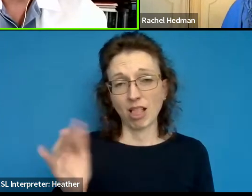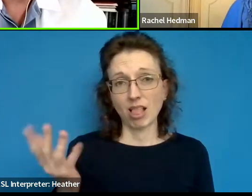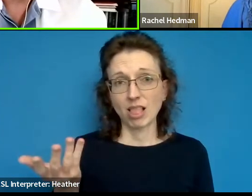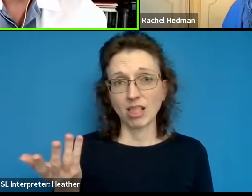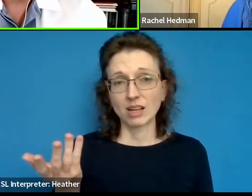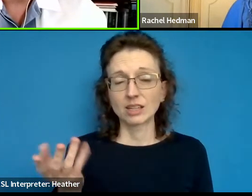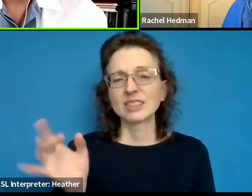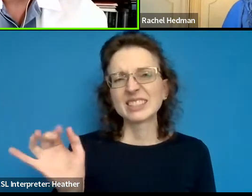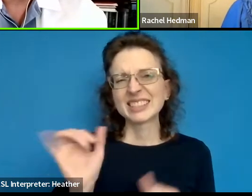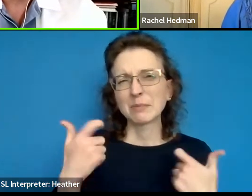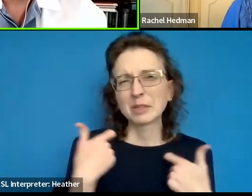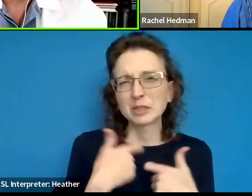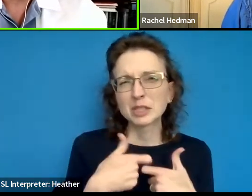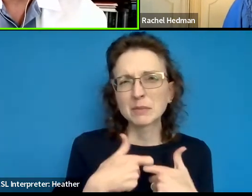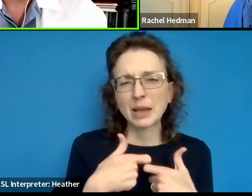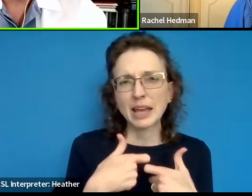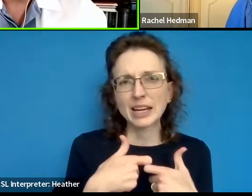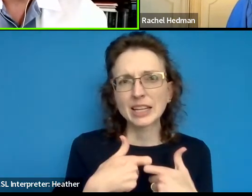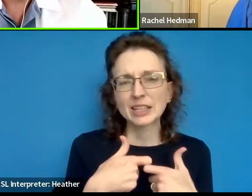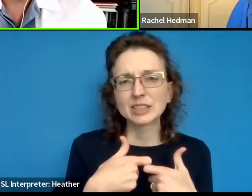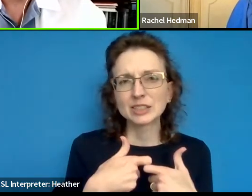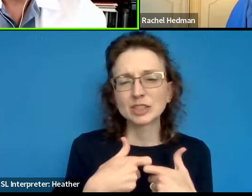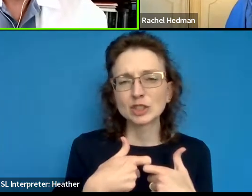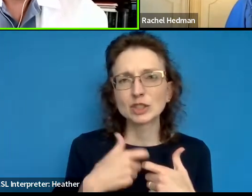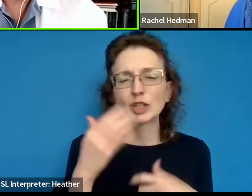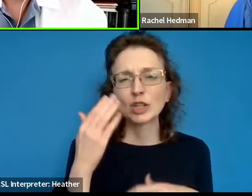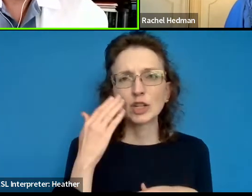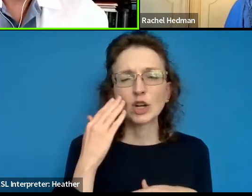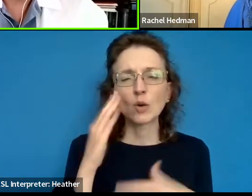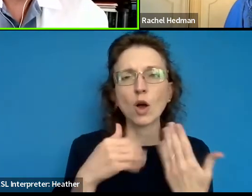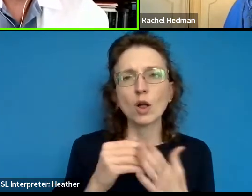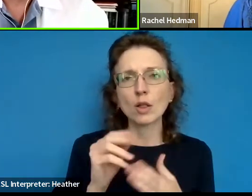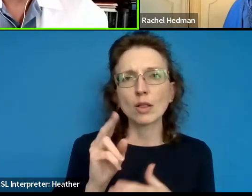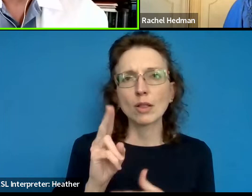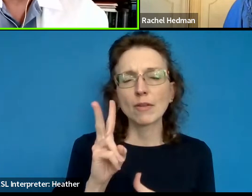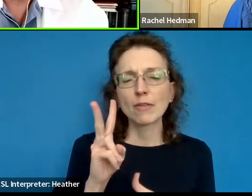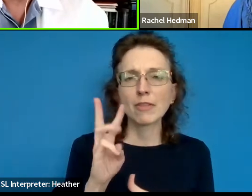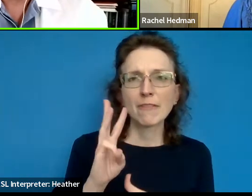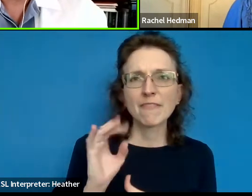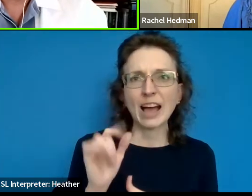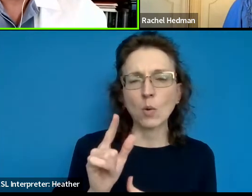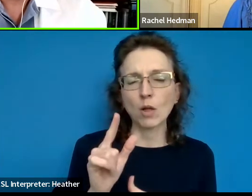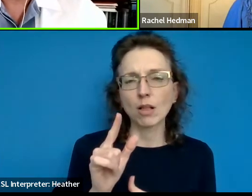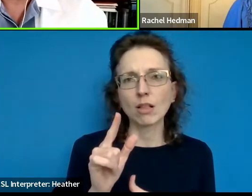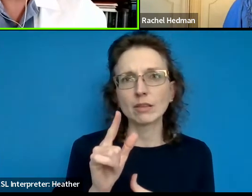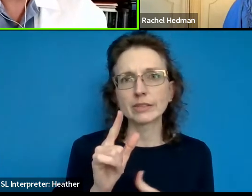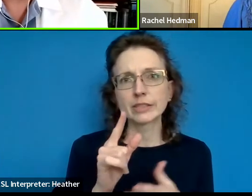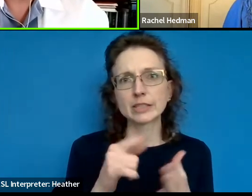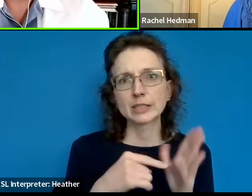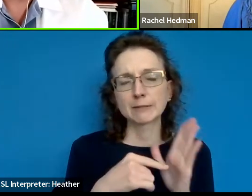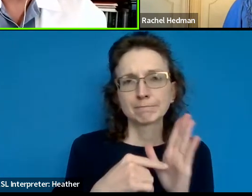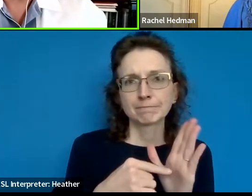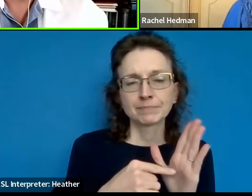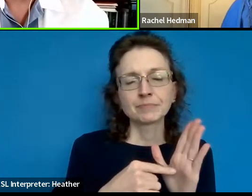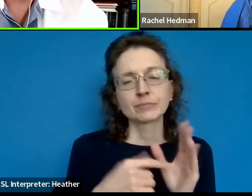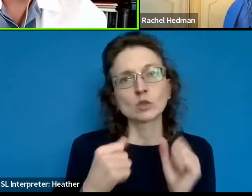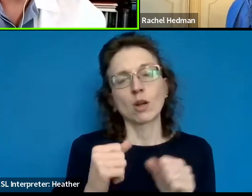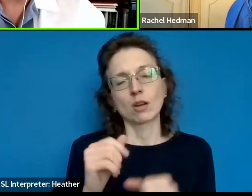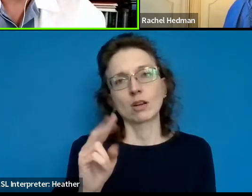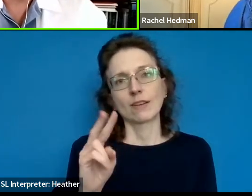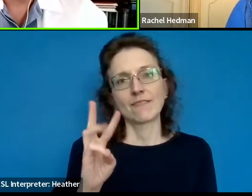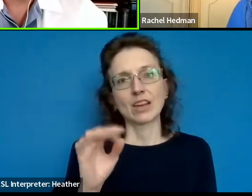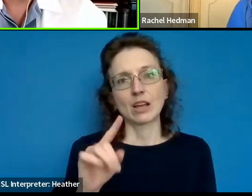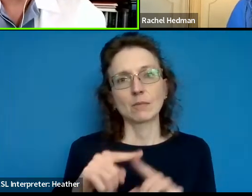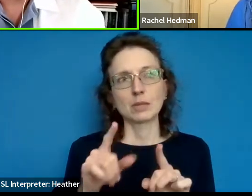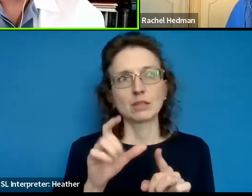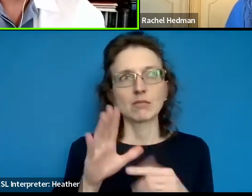similar to Spanish. R-A-E-O-O. So you always have but lots of vowels in it, but they're all pronounced